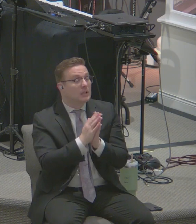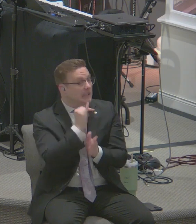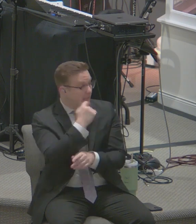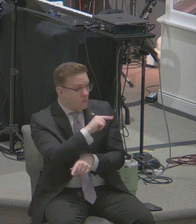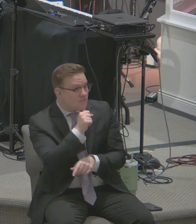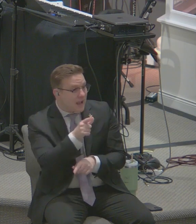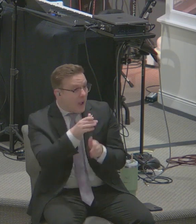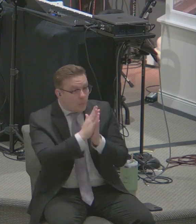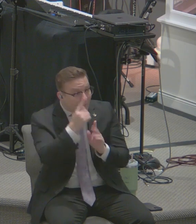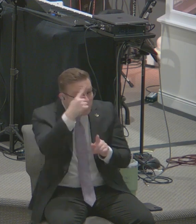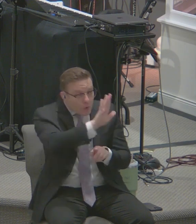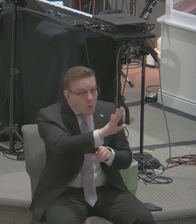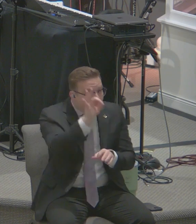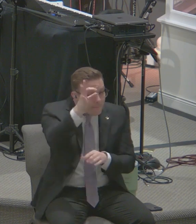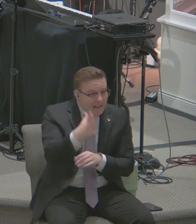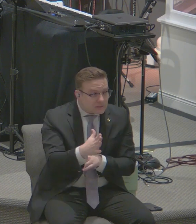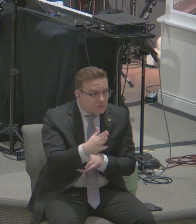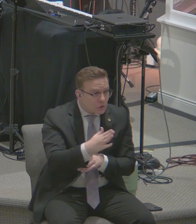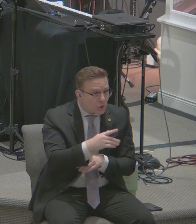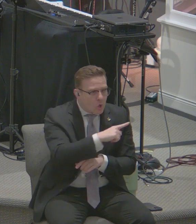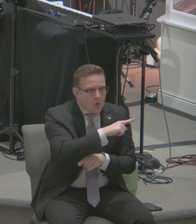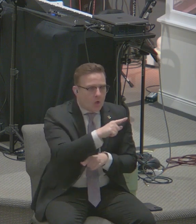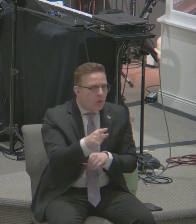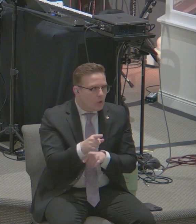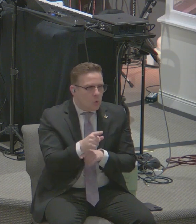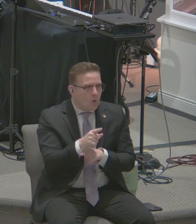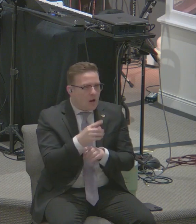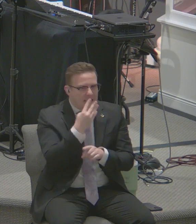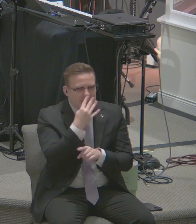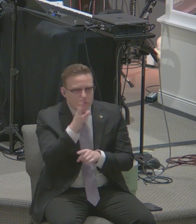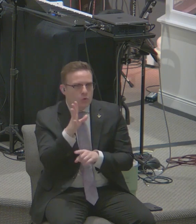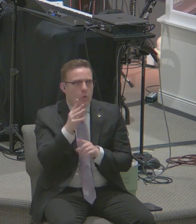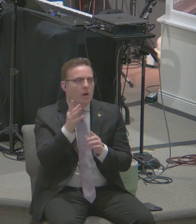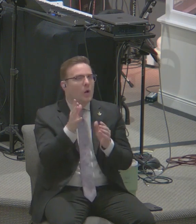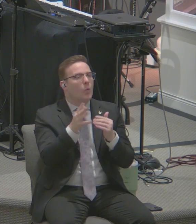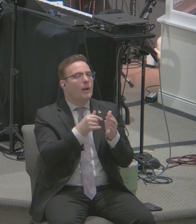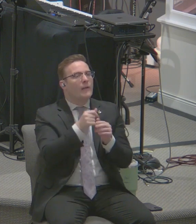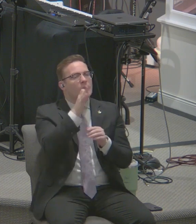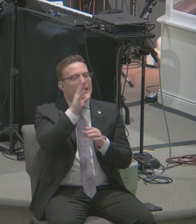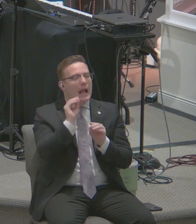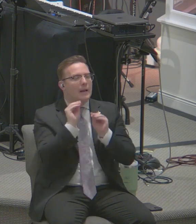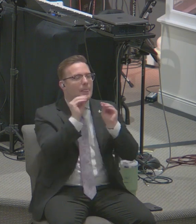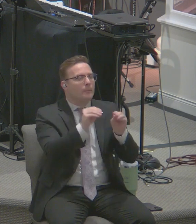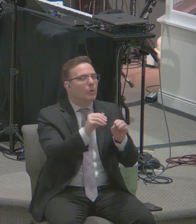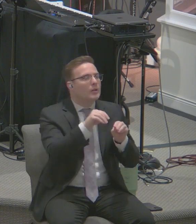you are not praying for your pastor, you are in dereliction of duty.